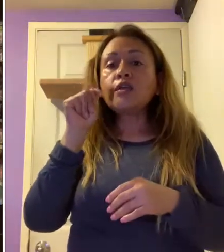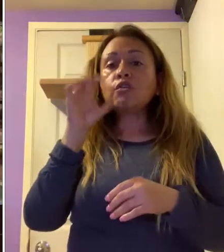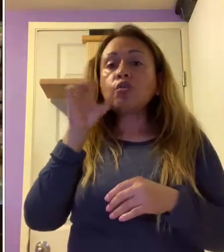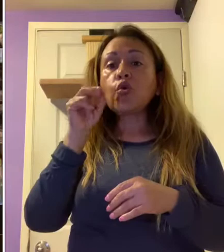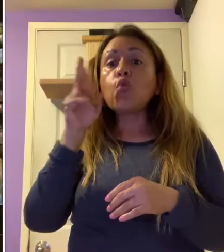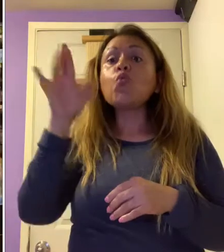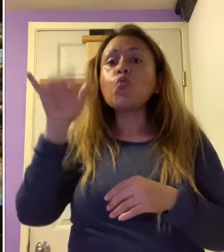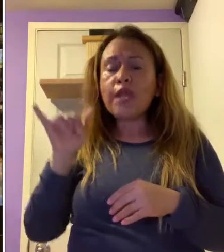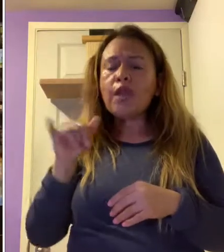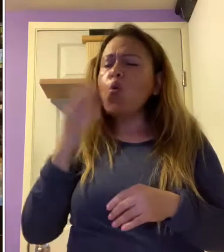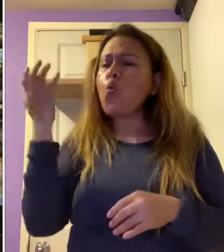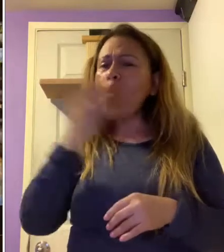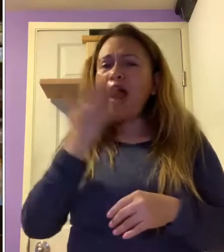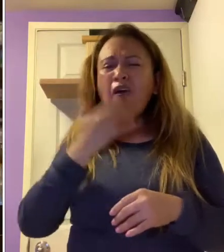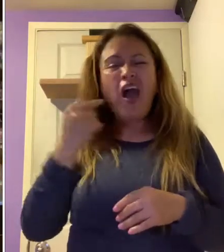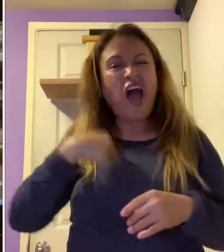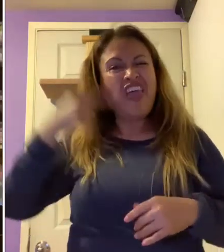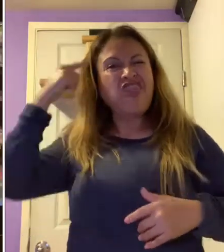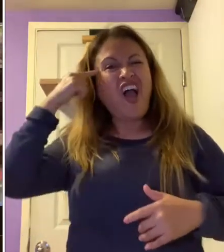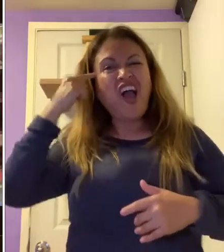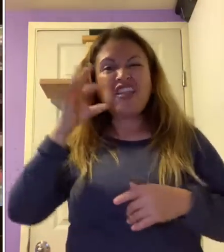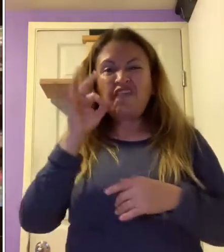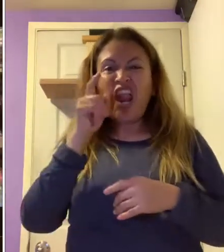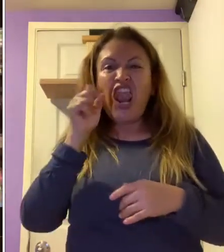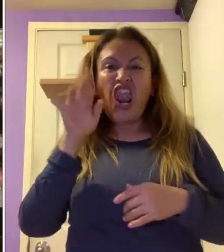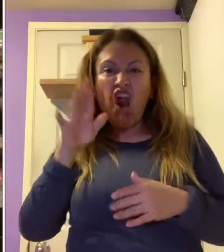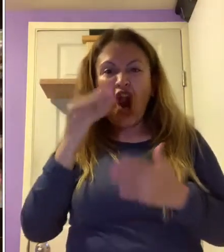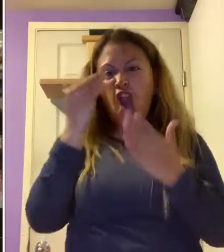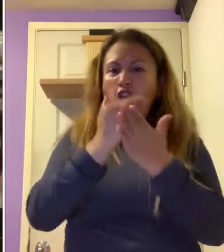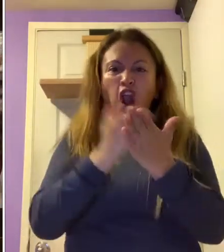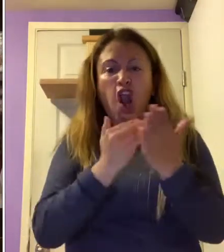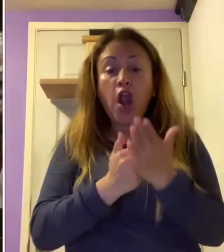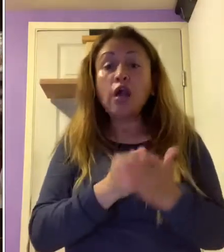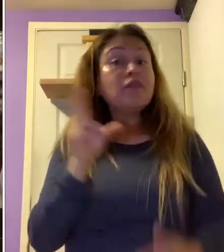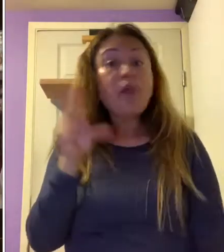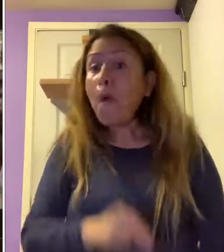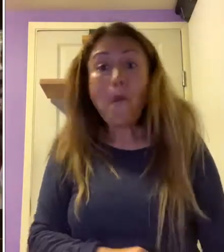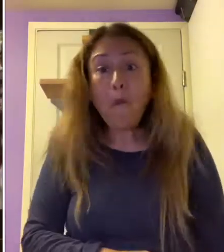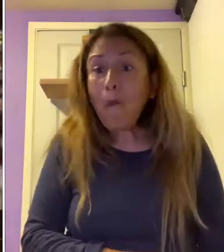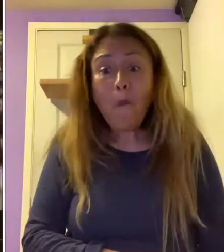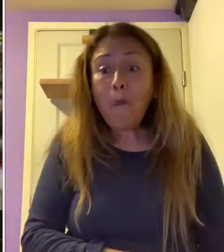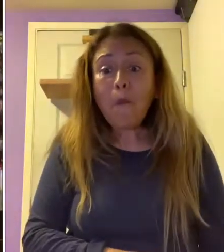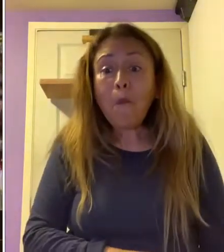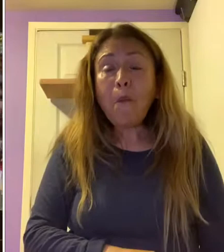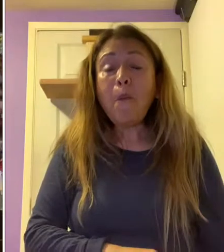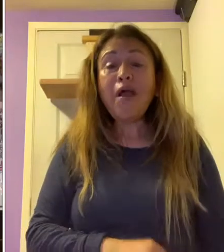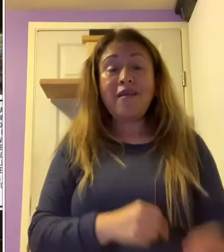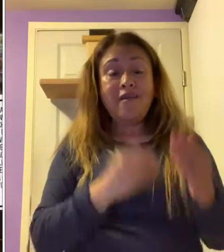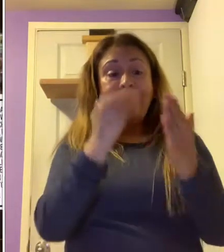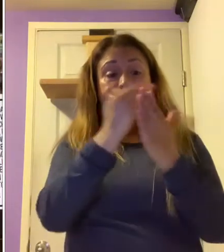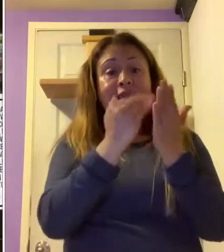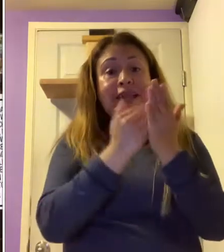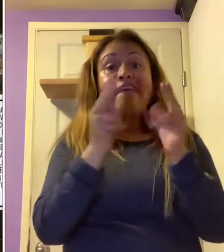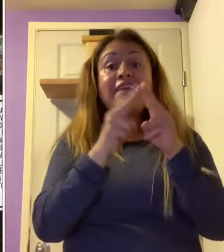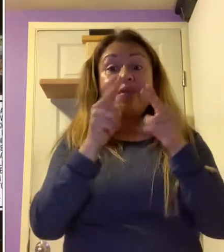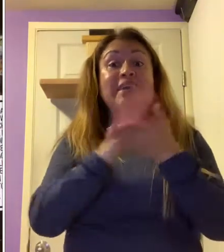curry. I fully expected bad quality oil, a bunch of fillers and preservatives. Are you kidding me, you guys?